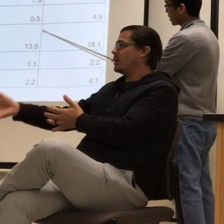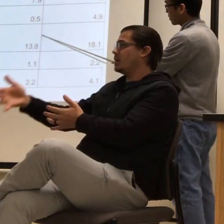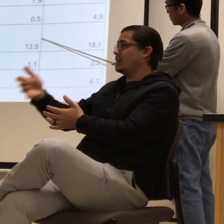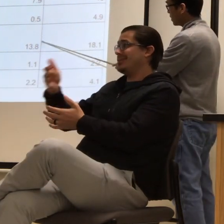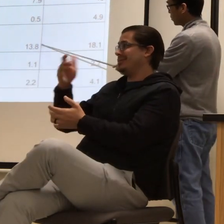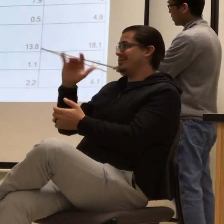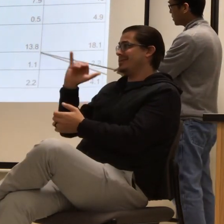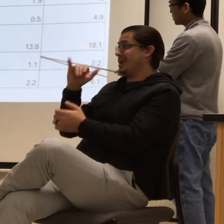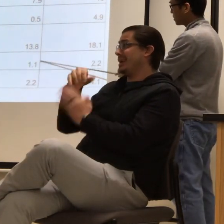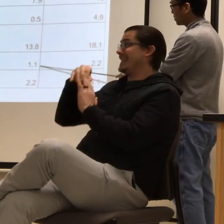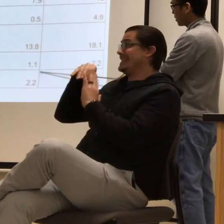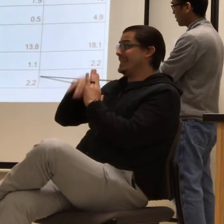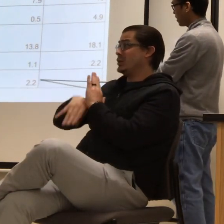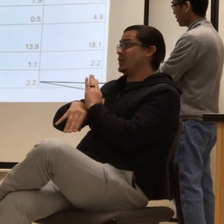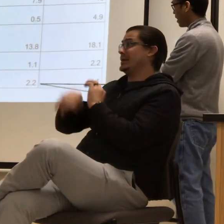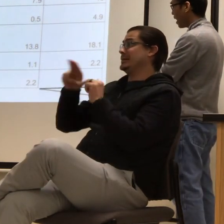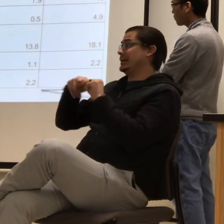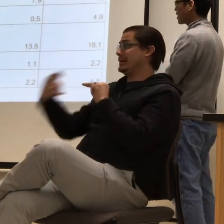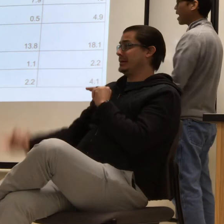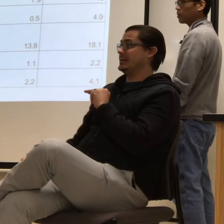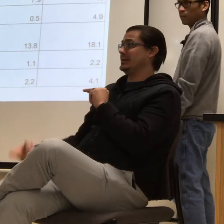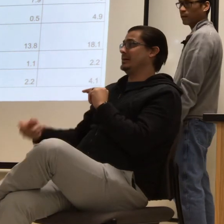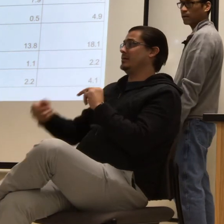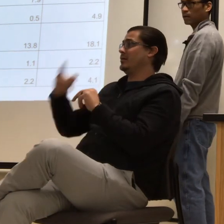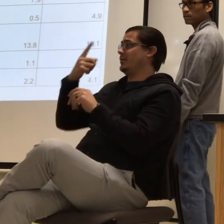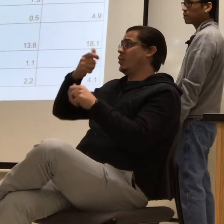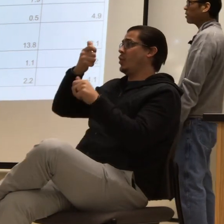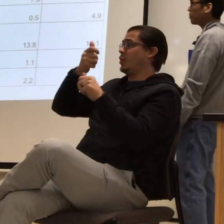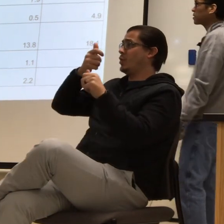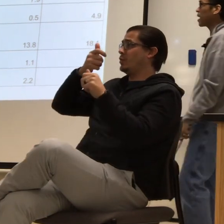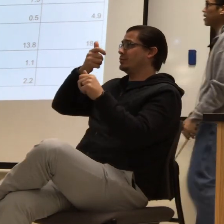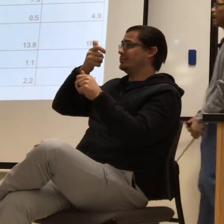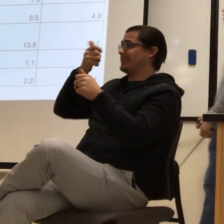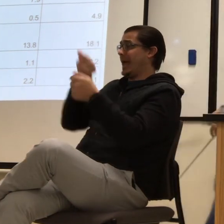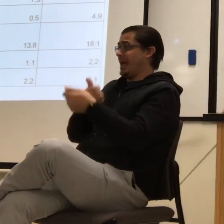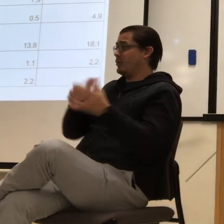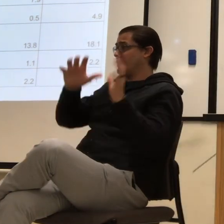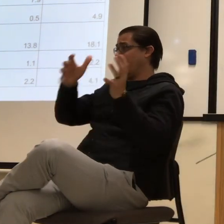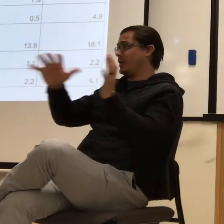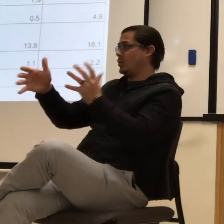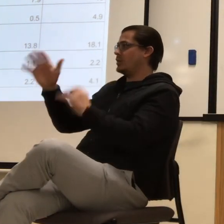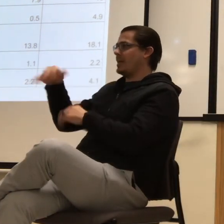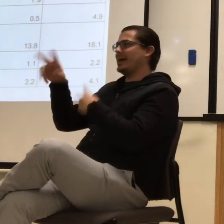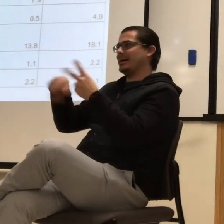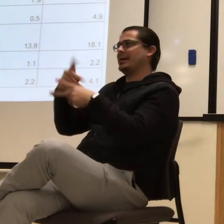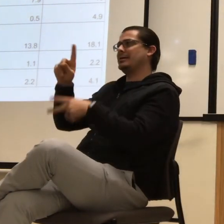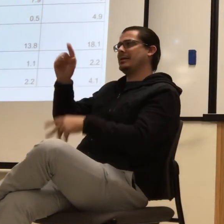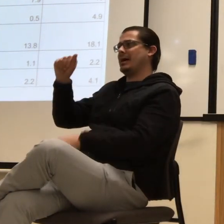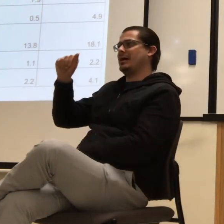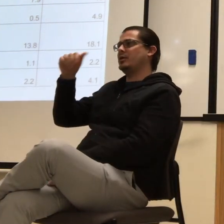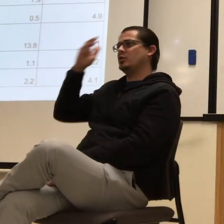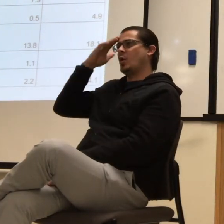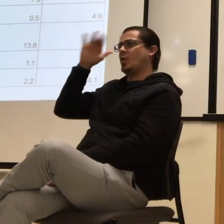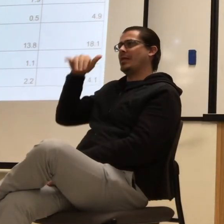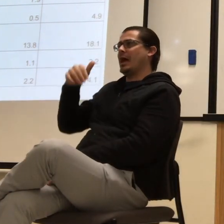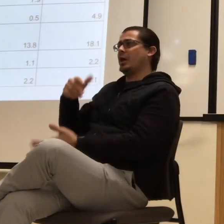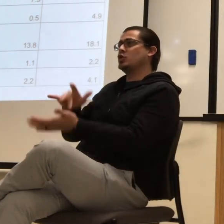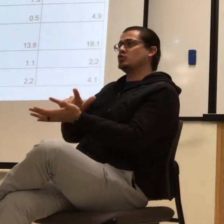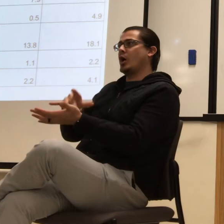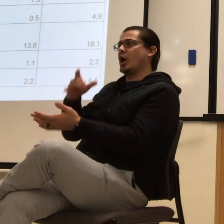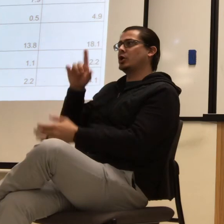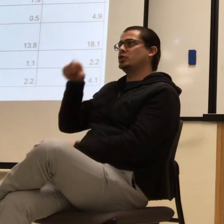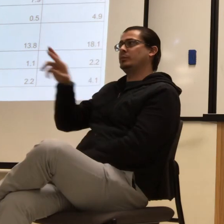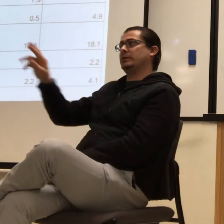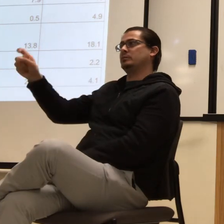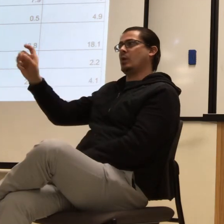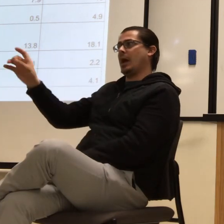it's like decreased in every category. So, this kind of data, that's when you know this drug should be prescribed if there's